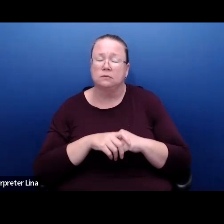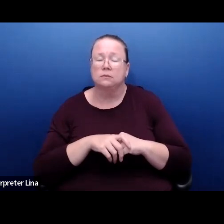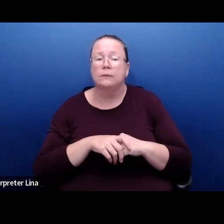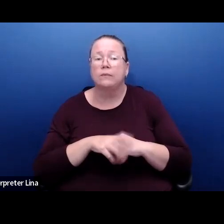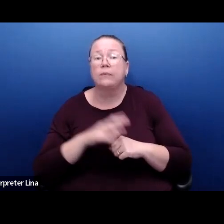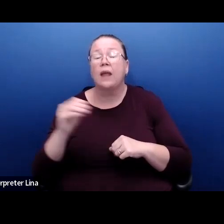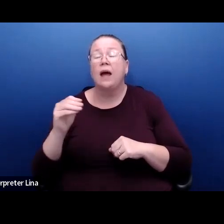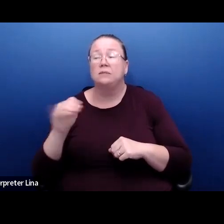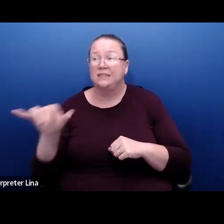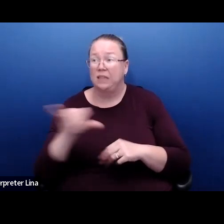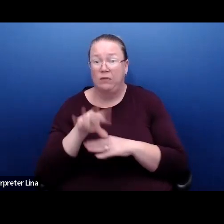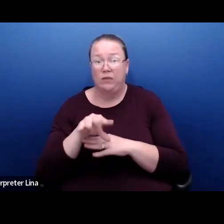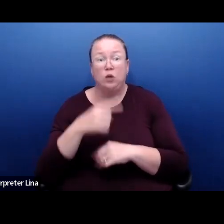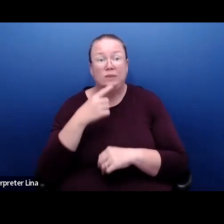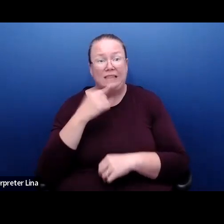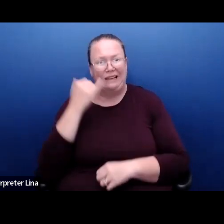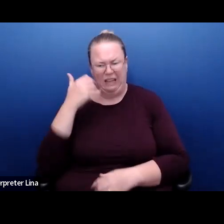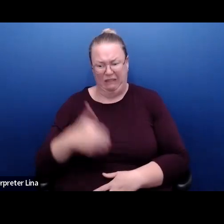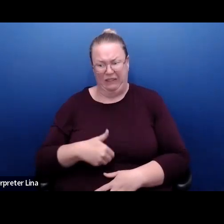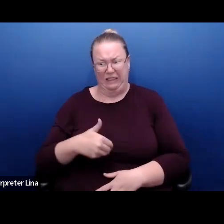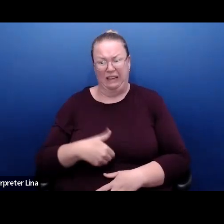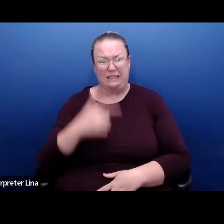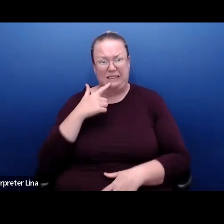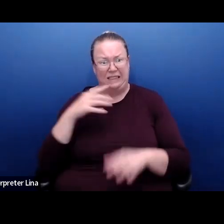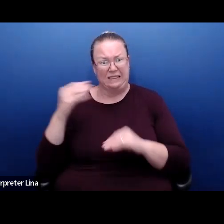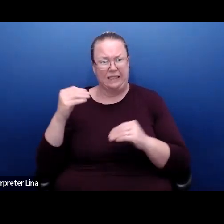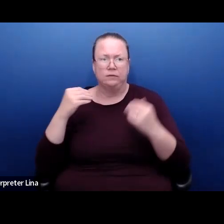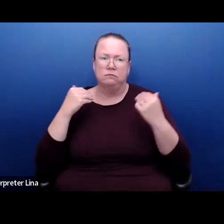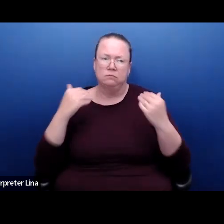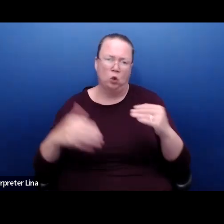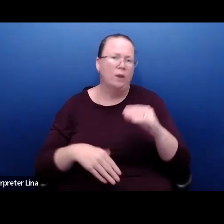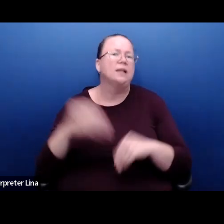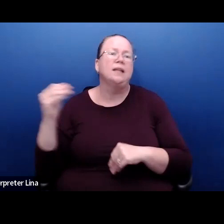And just like the video says, if your gut says to leave, leave.